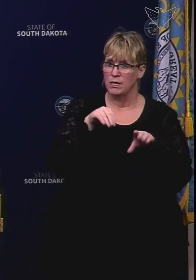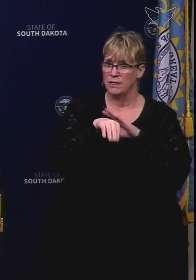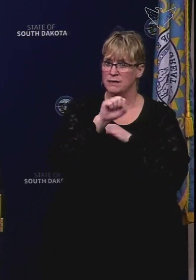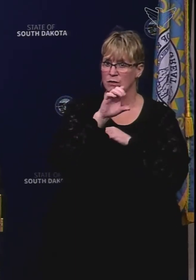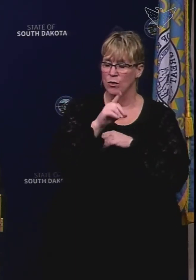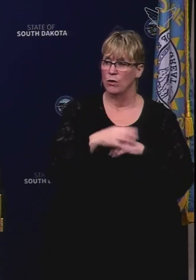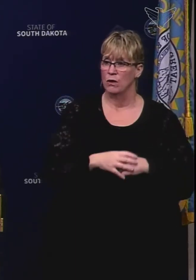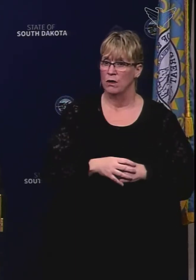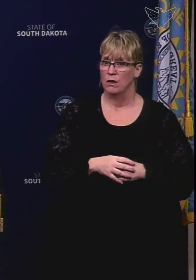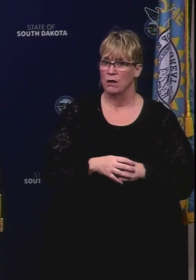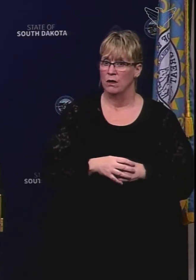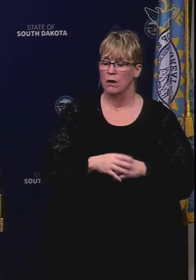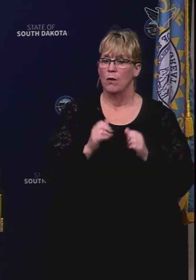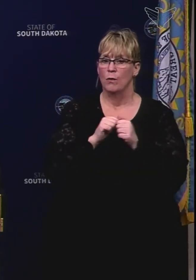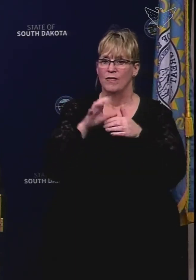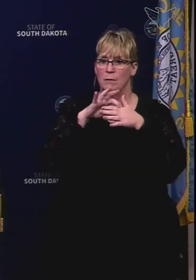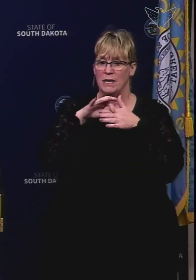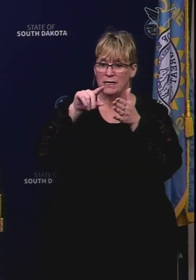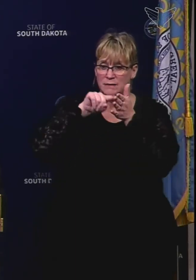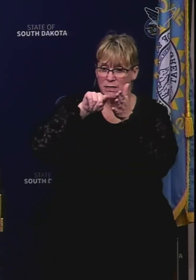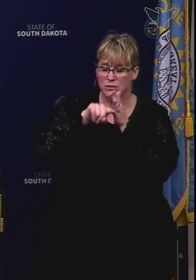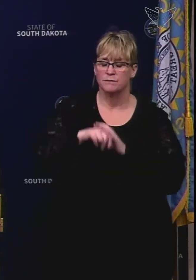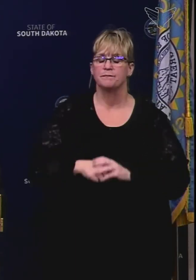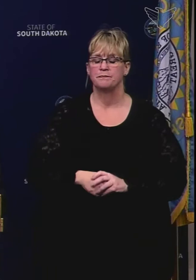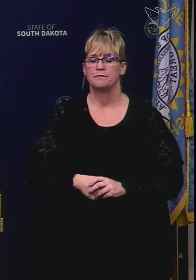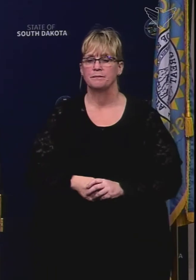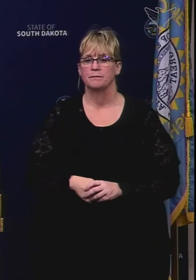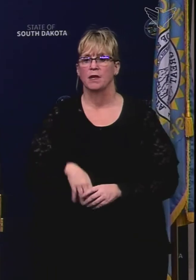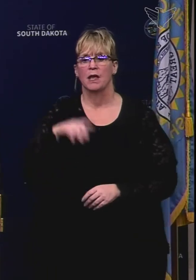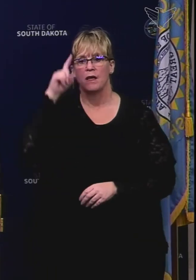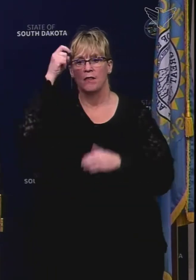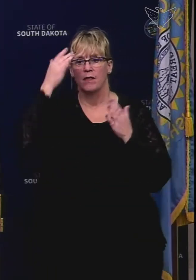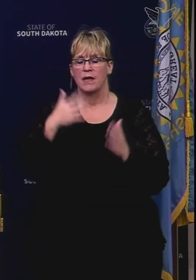Dakota, particularly meat inspection? Yes, there is.